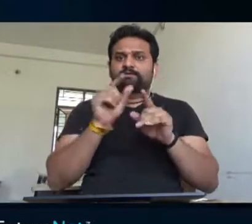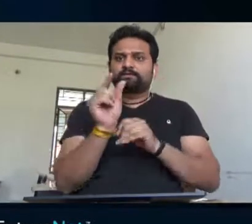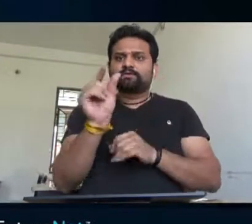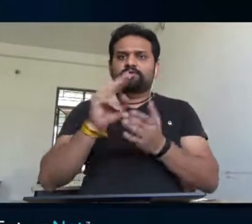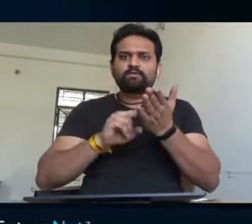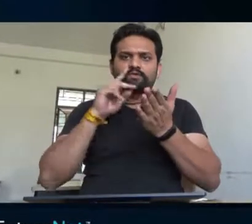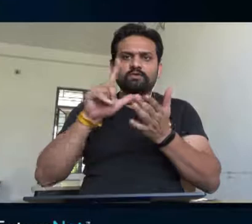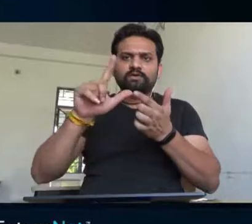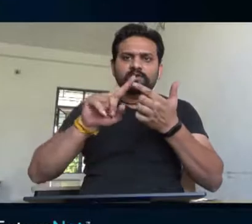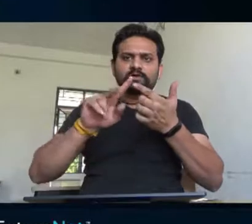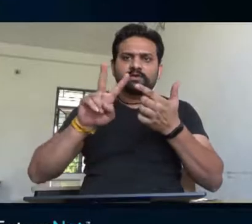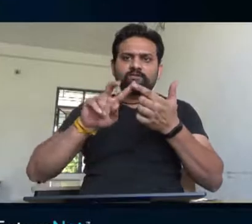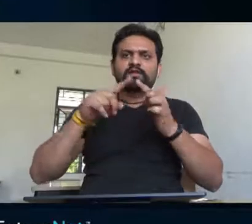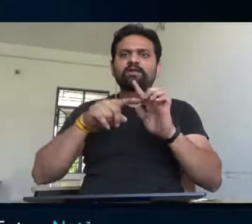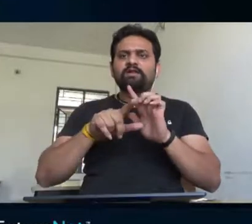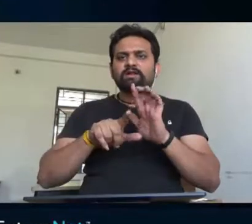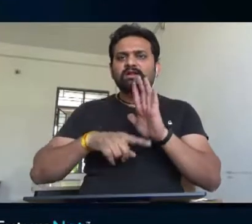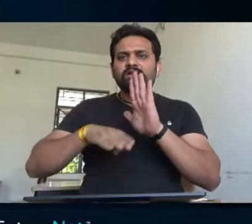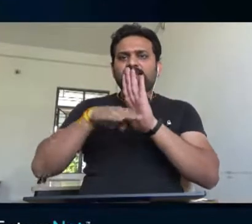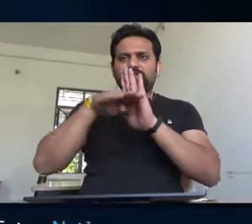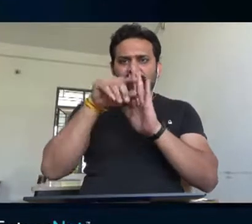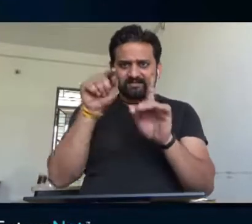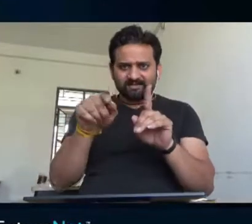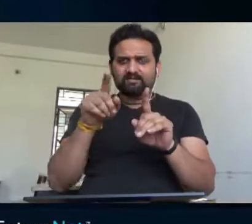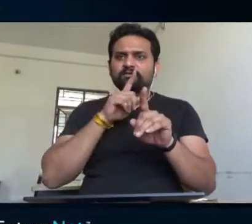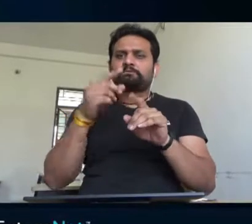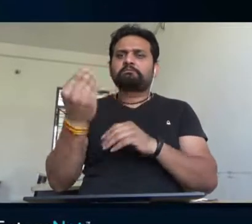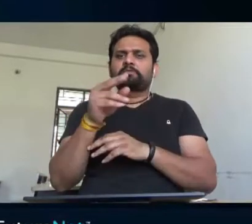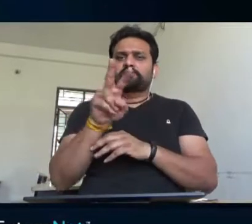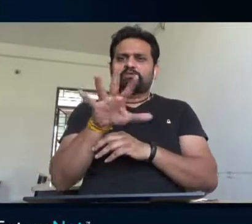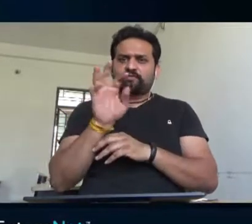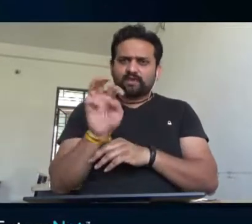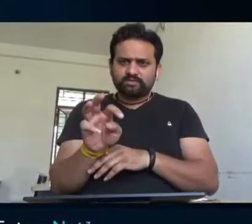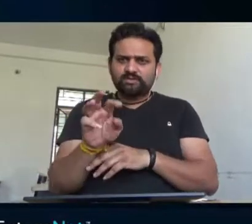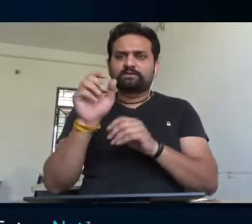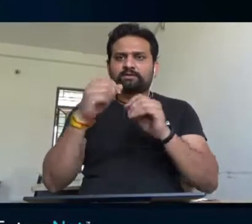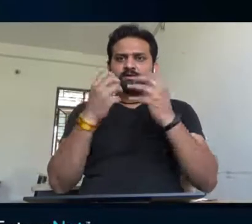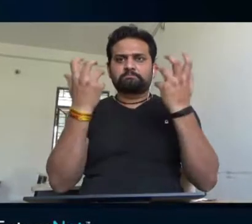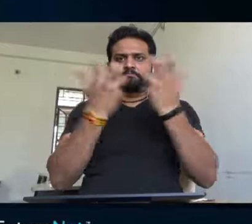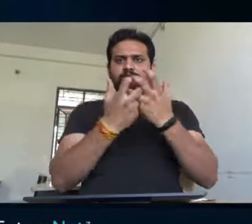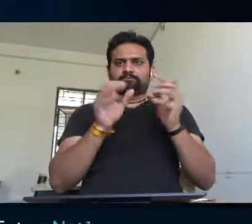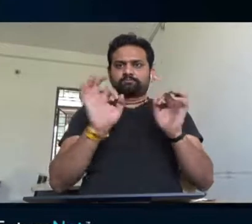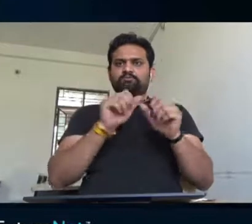uni-level plan, not only by buying the packages from 100 to 25,000. You can qualify